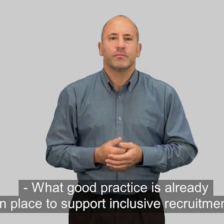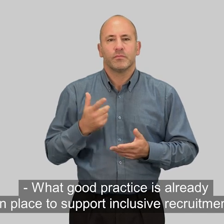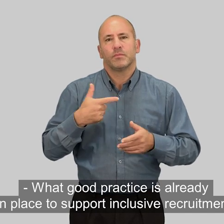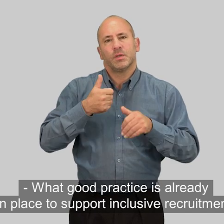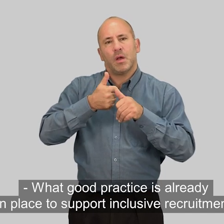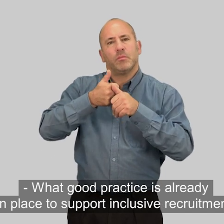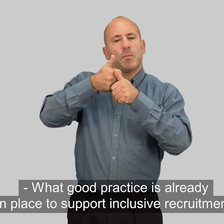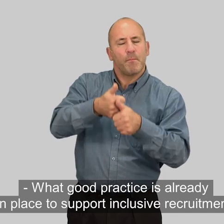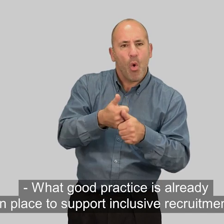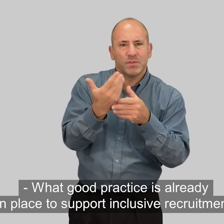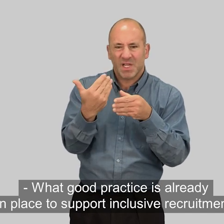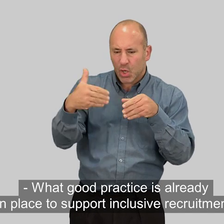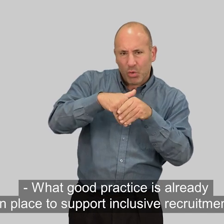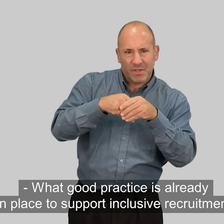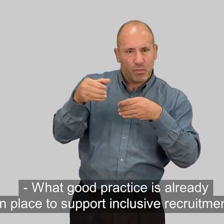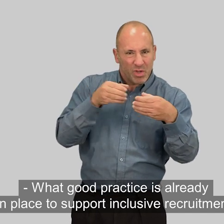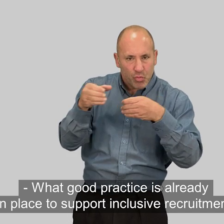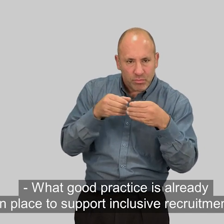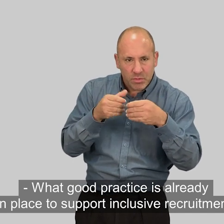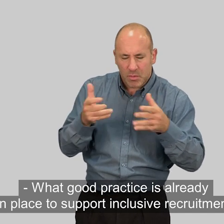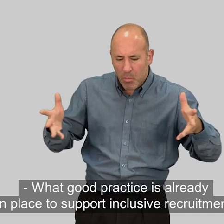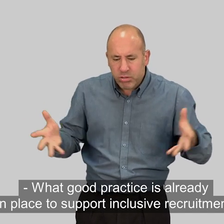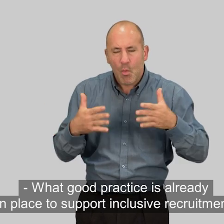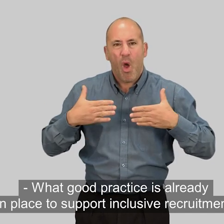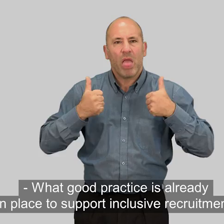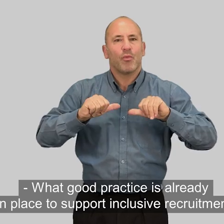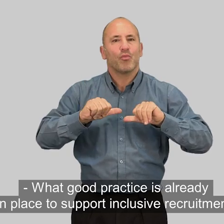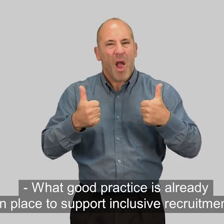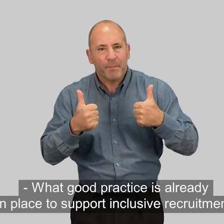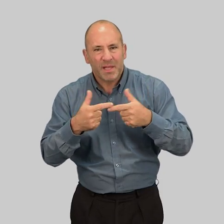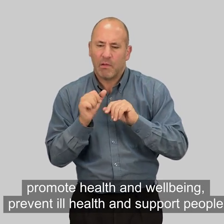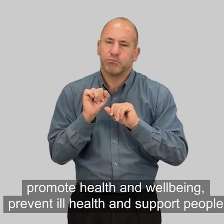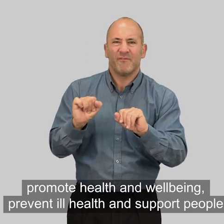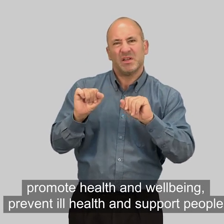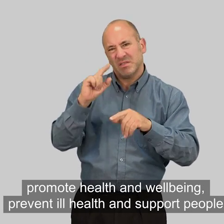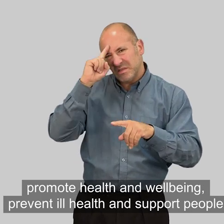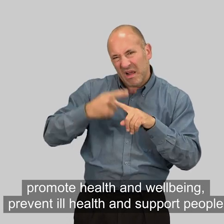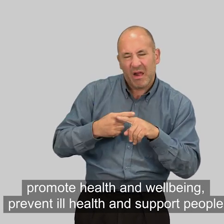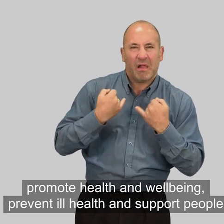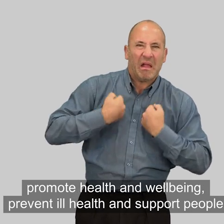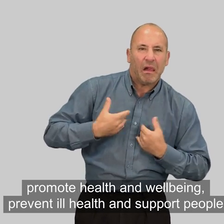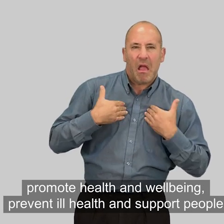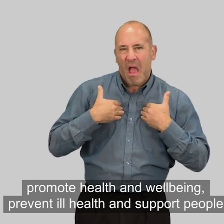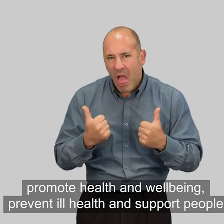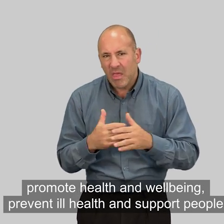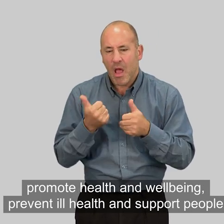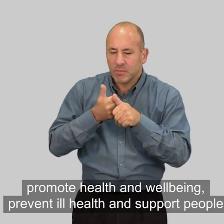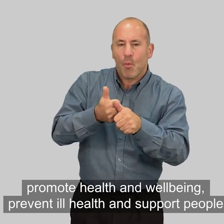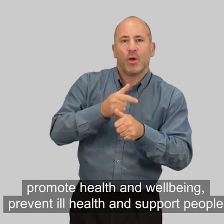What good practice is already in place to support inclusive recruitment, promote health and well-being, prevent ill